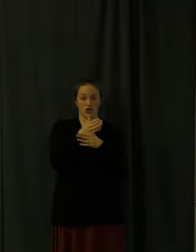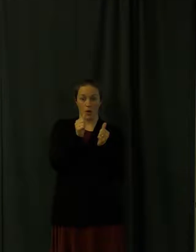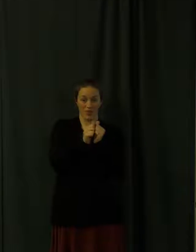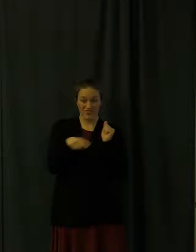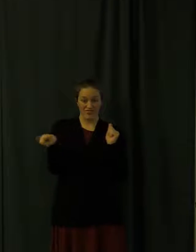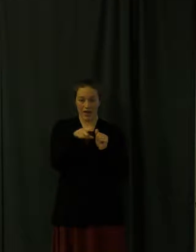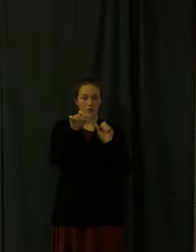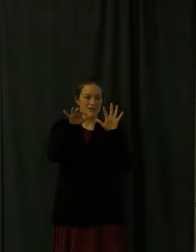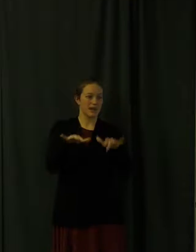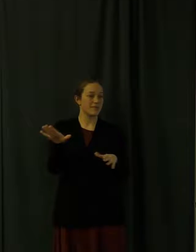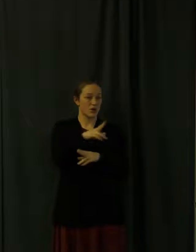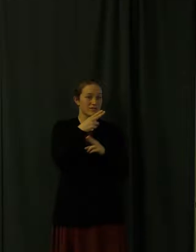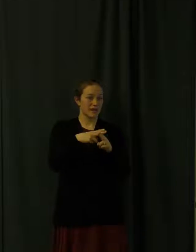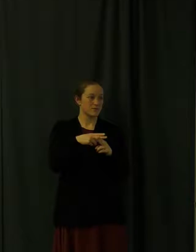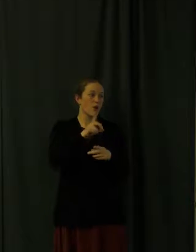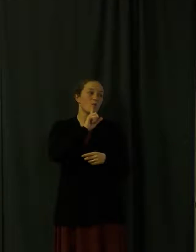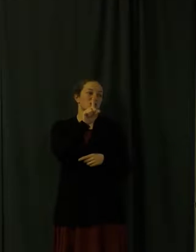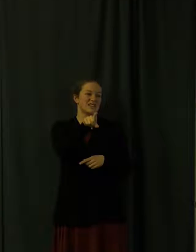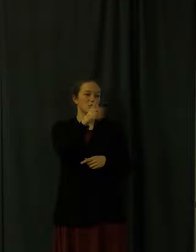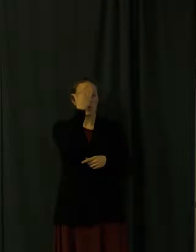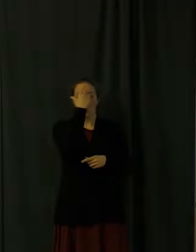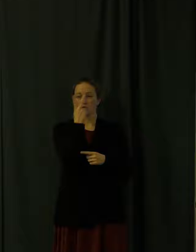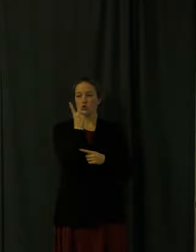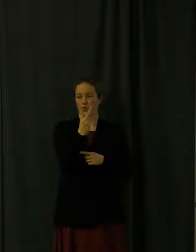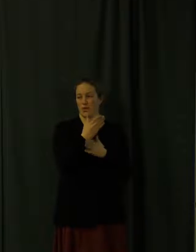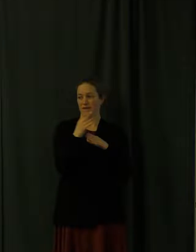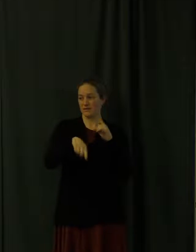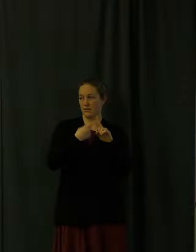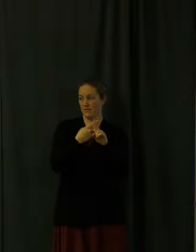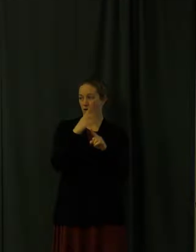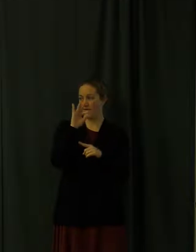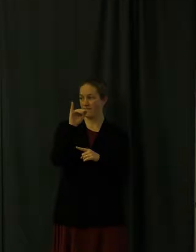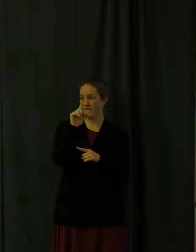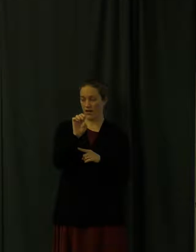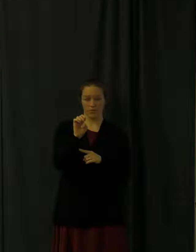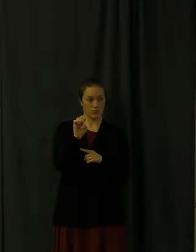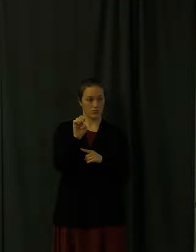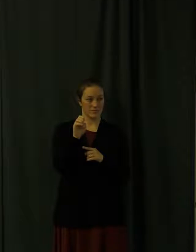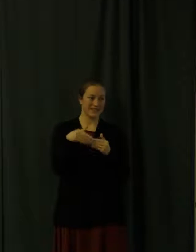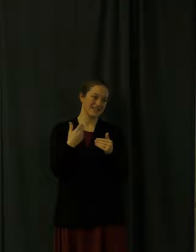Okay. So really, if you just know 2 things about the file, you can probably find it.